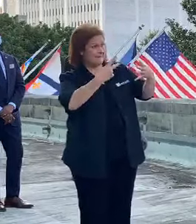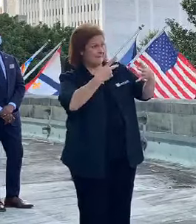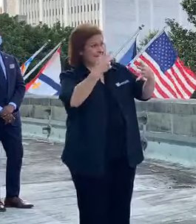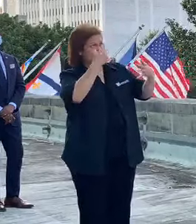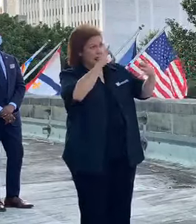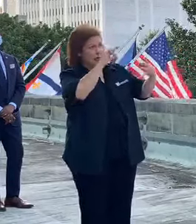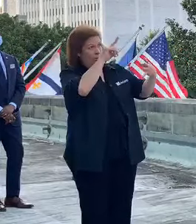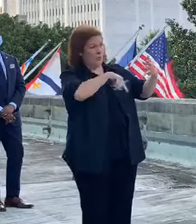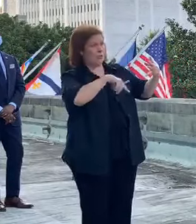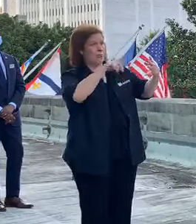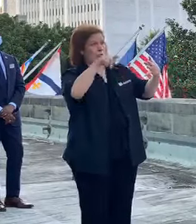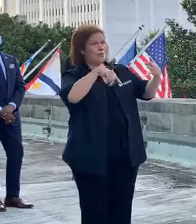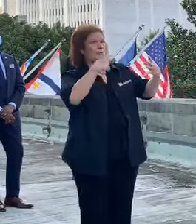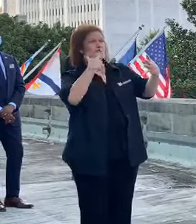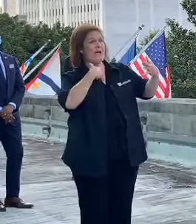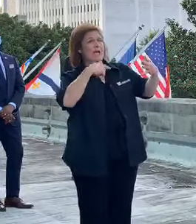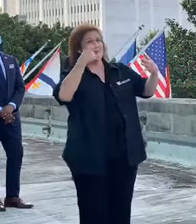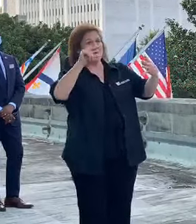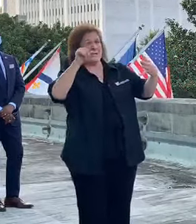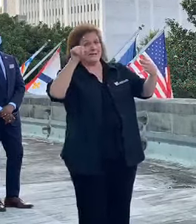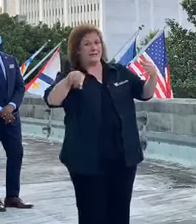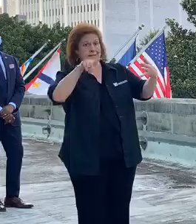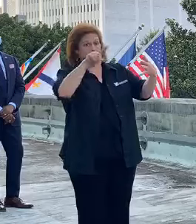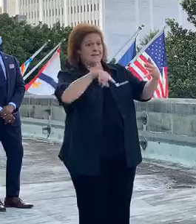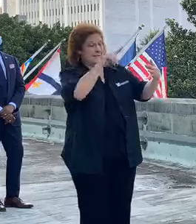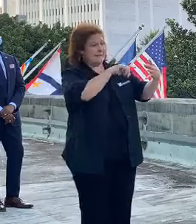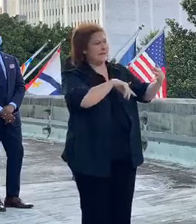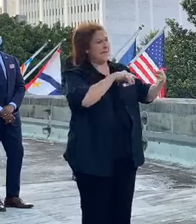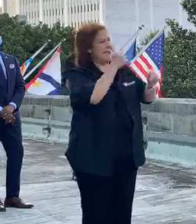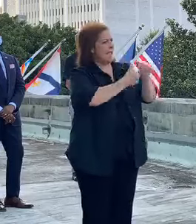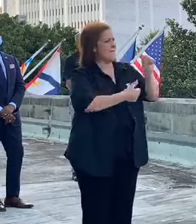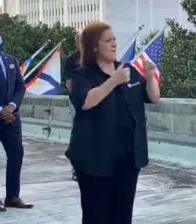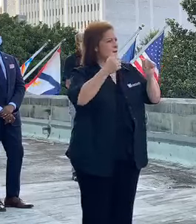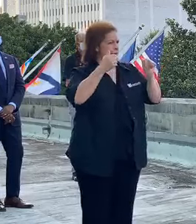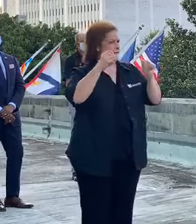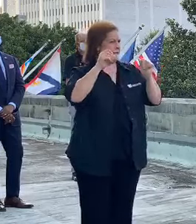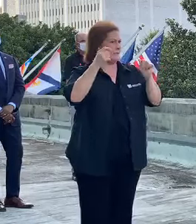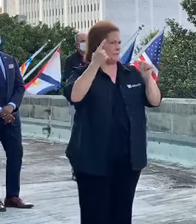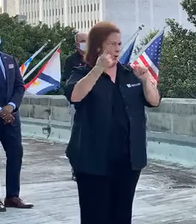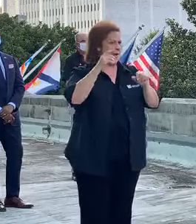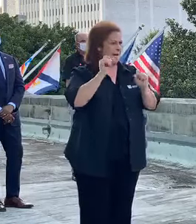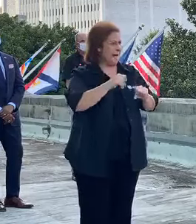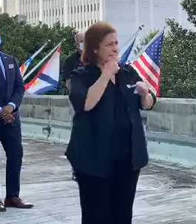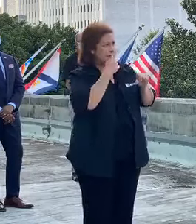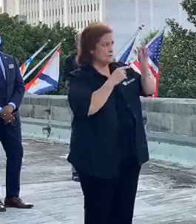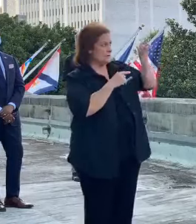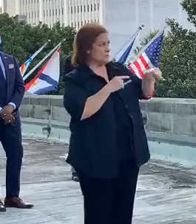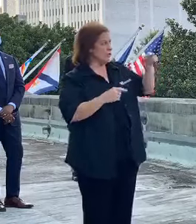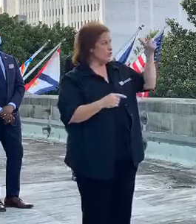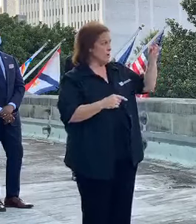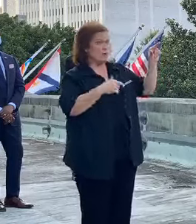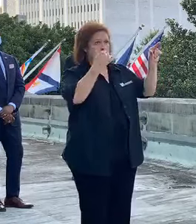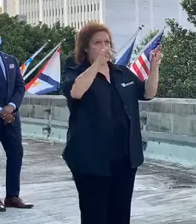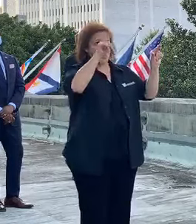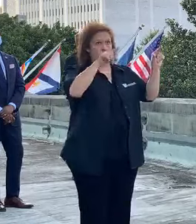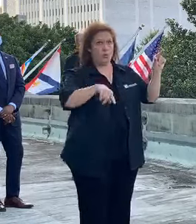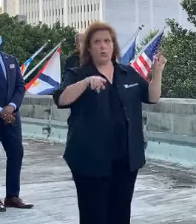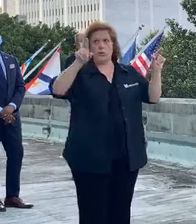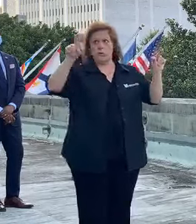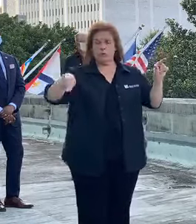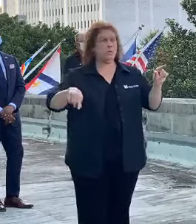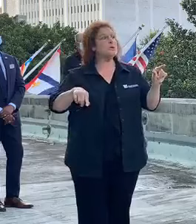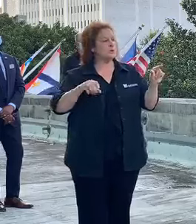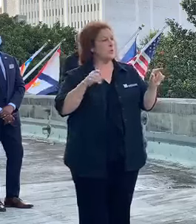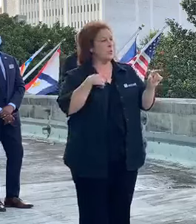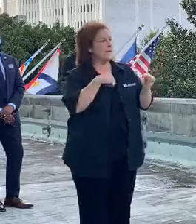red light system so that everybody will be able to see what's on green, what's on yellow, and where we've been going in the last